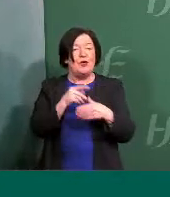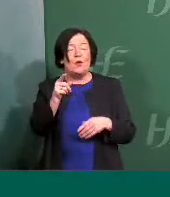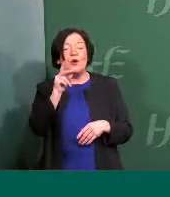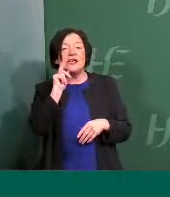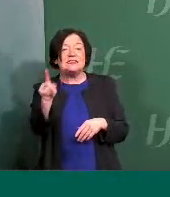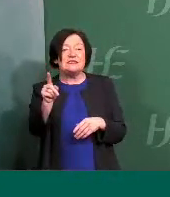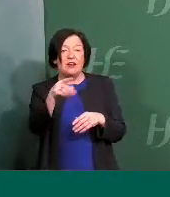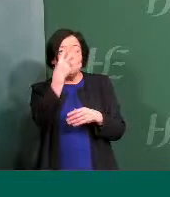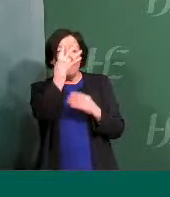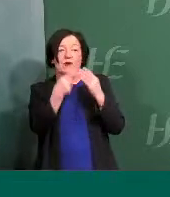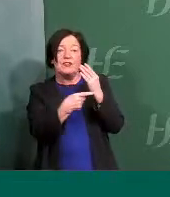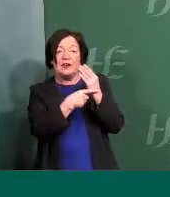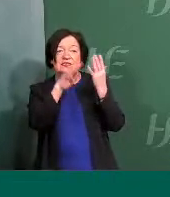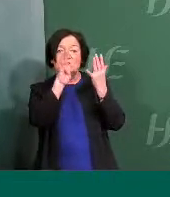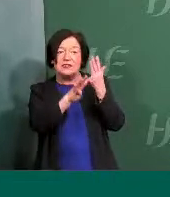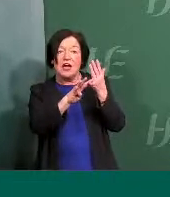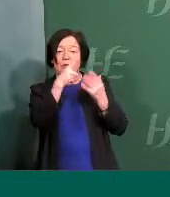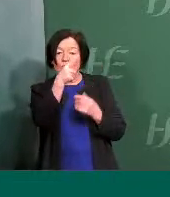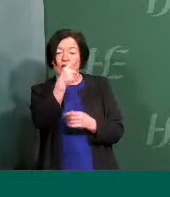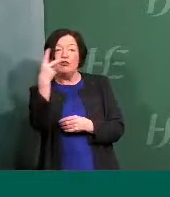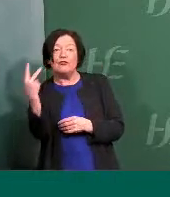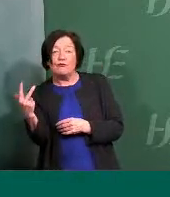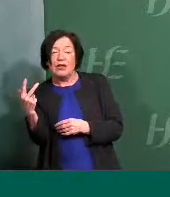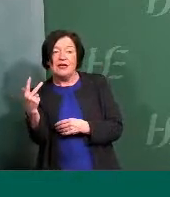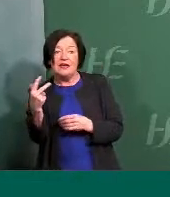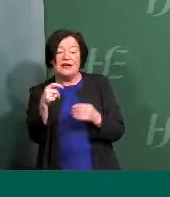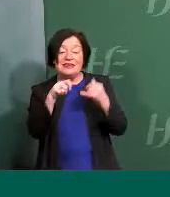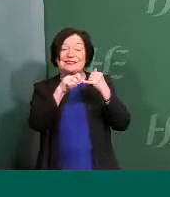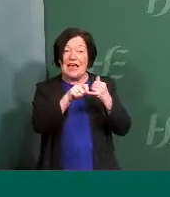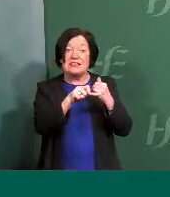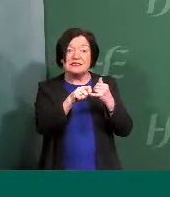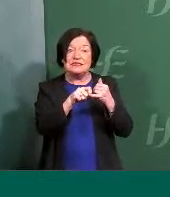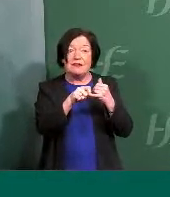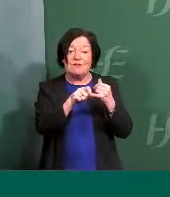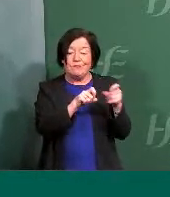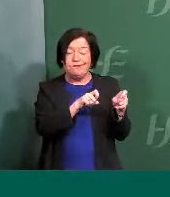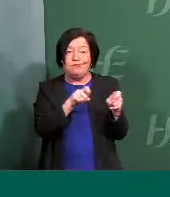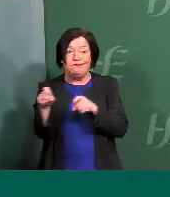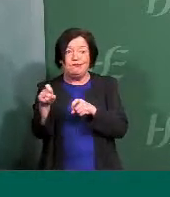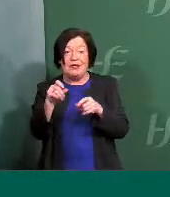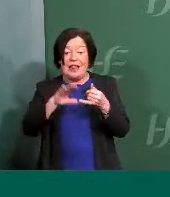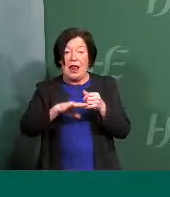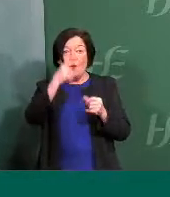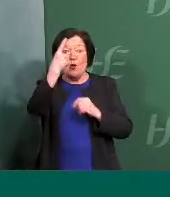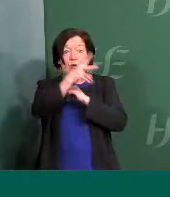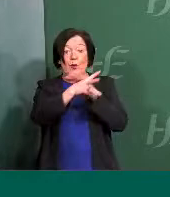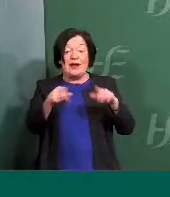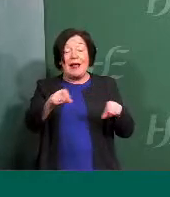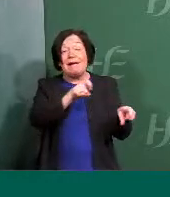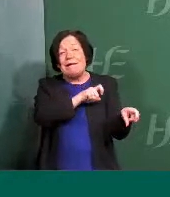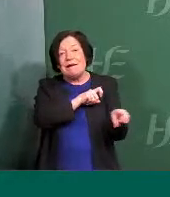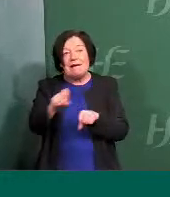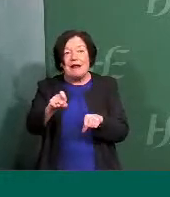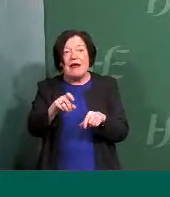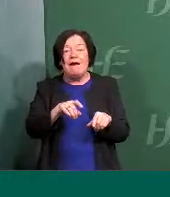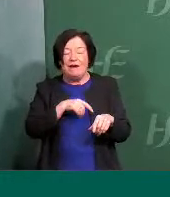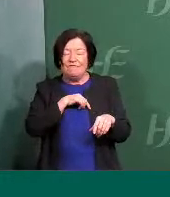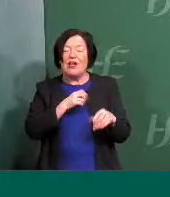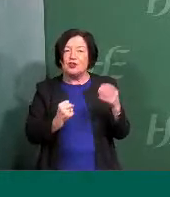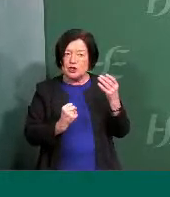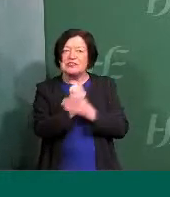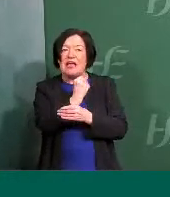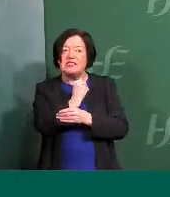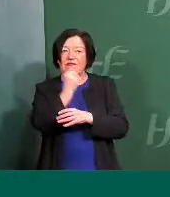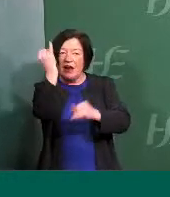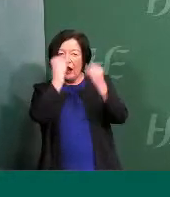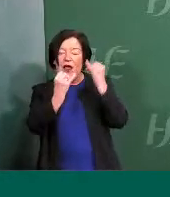can see there that 4,913 tests have been carried out in the past week. That continues to be a very successful initiative.